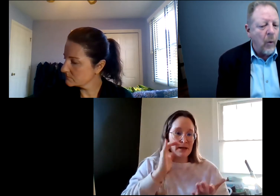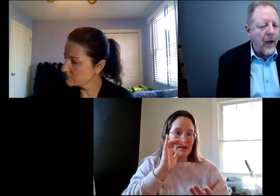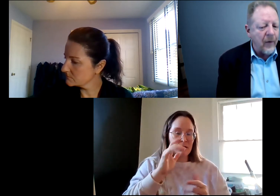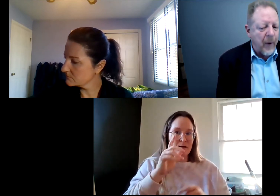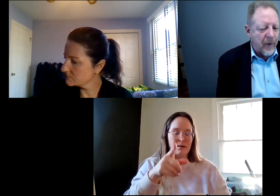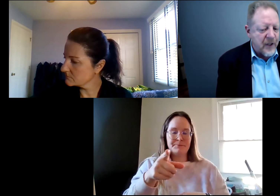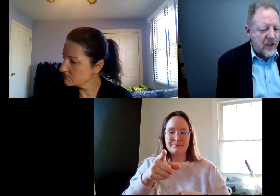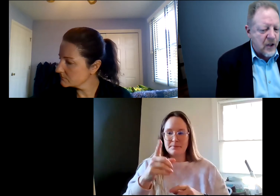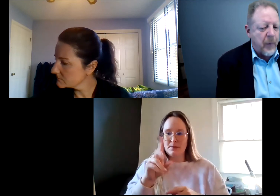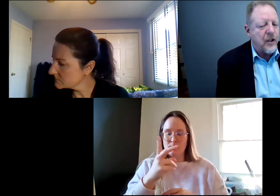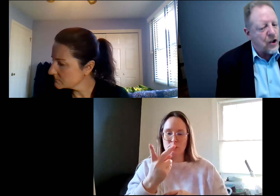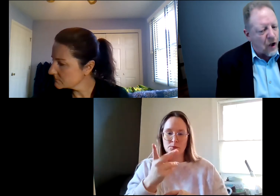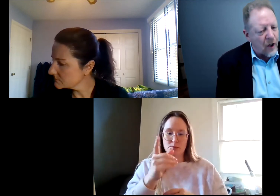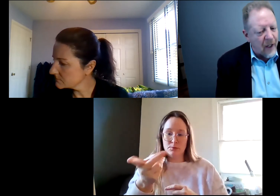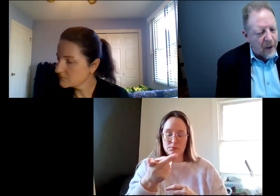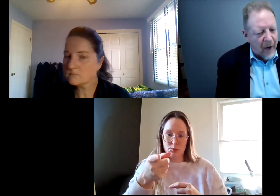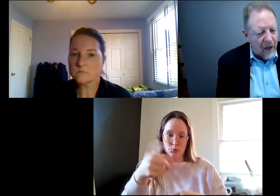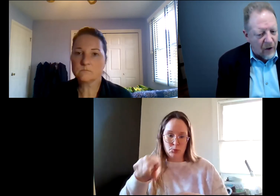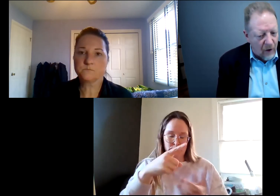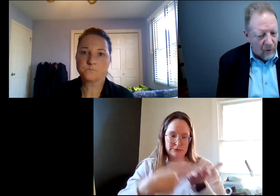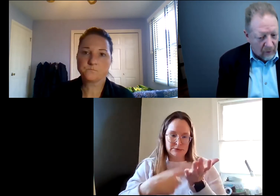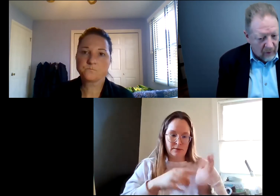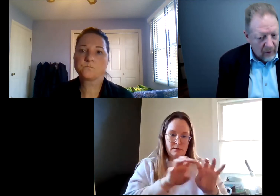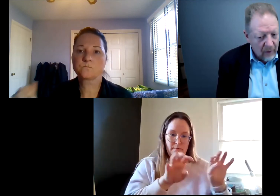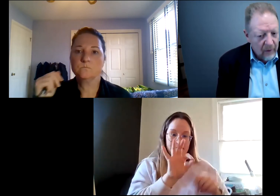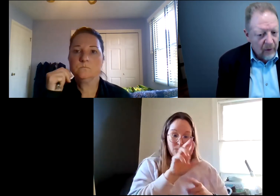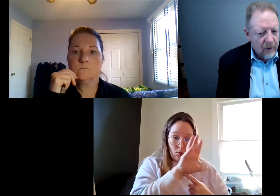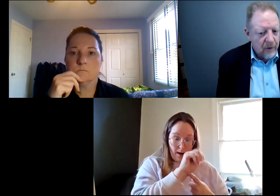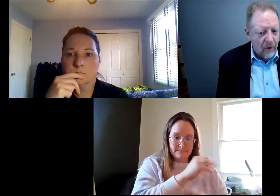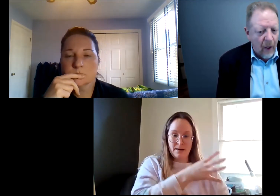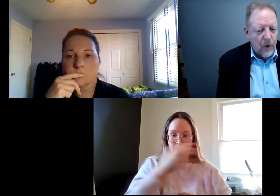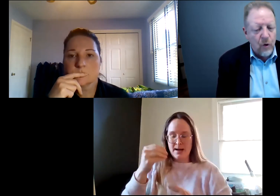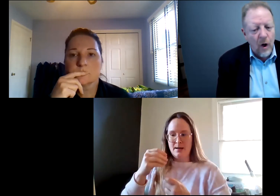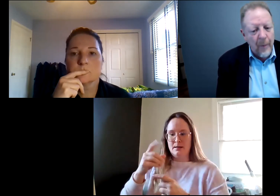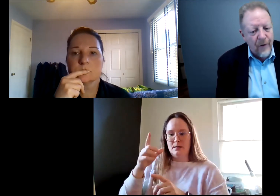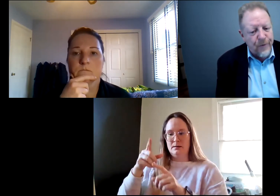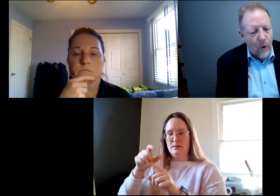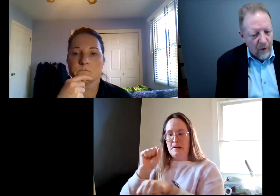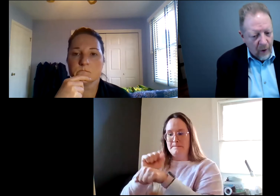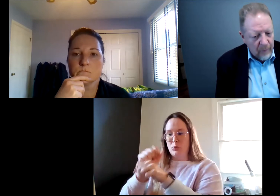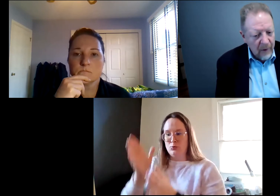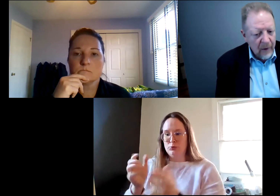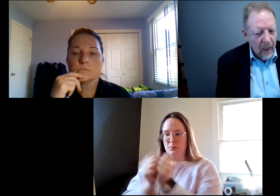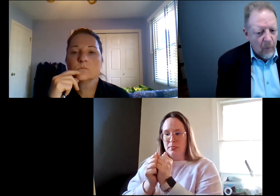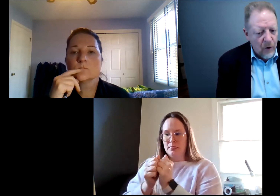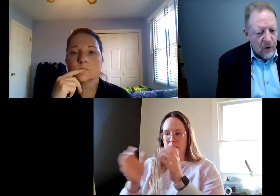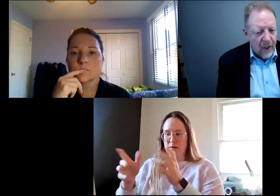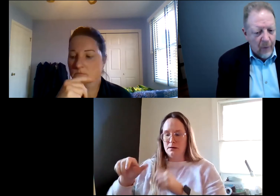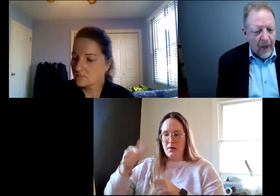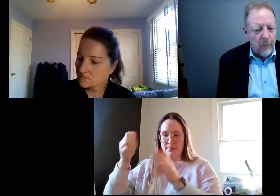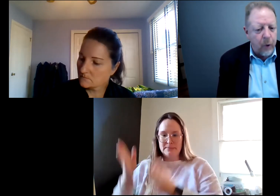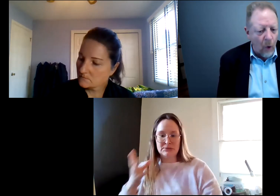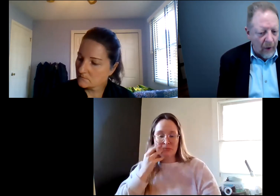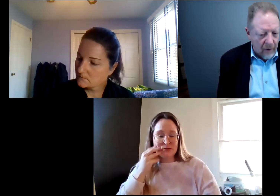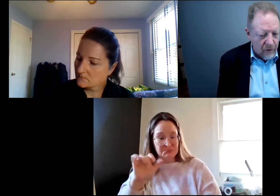we want to give people assistance, but it's a journey that they make on their own. So now when you talk about a forum, I'm also thinking